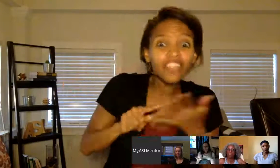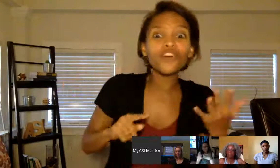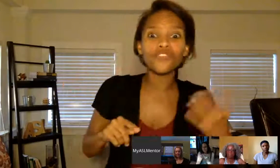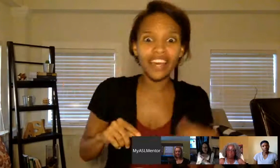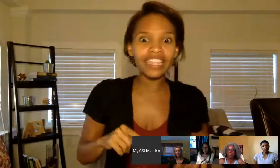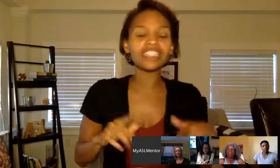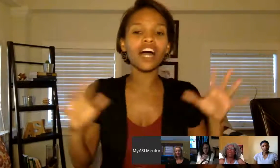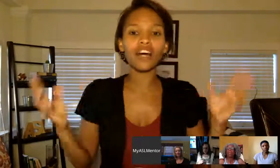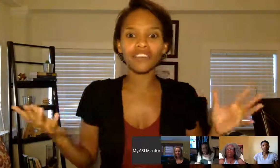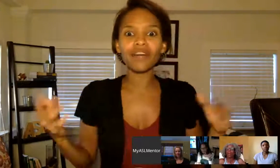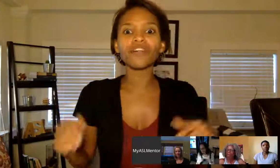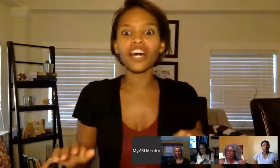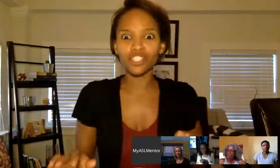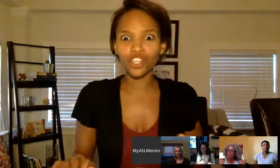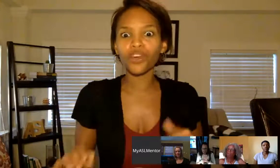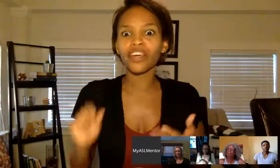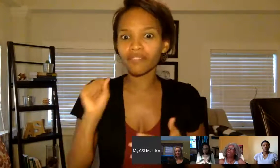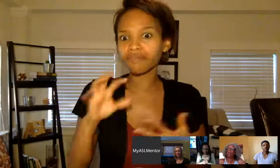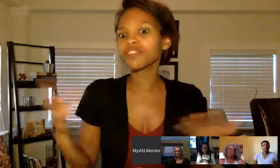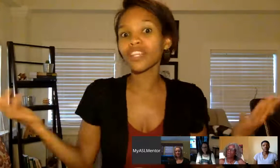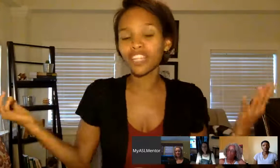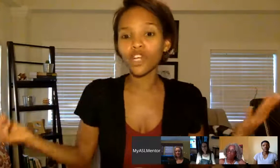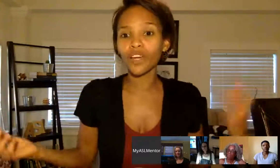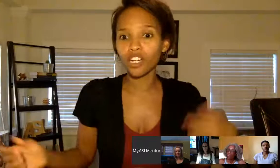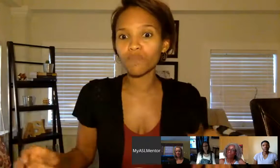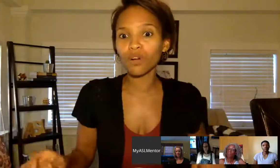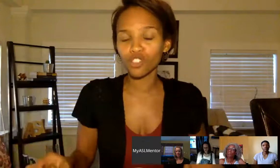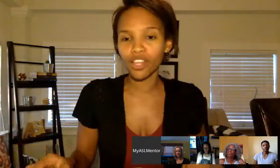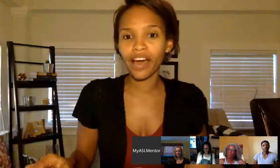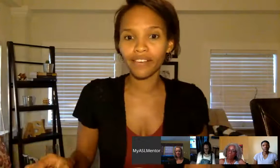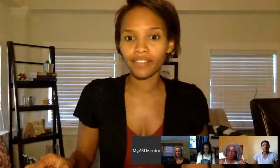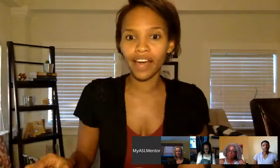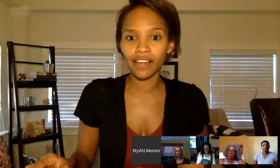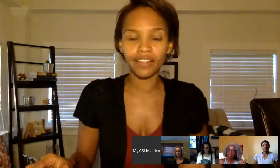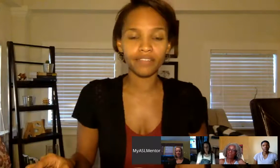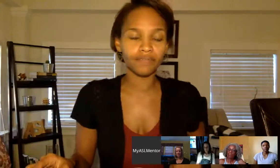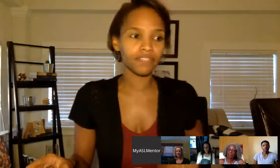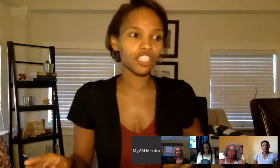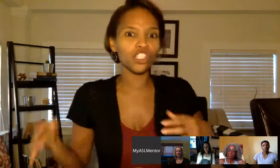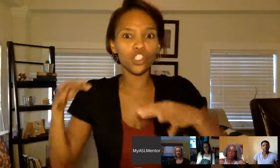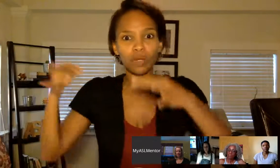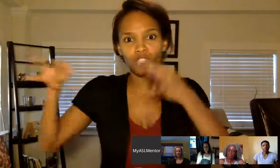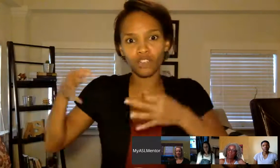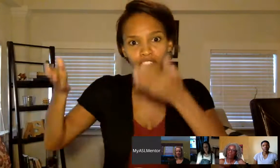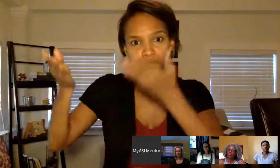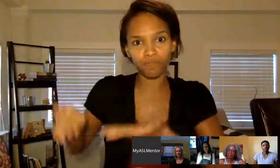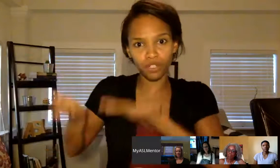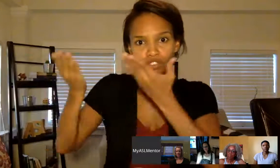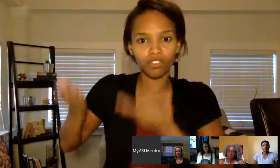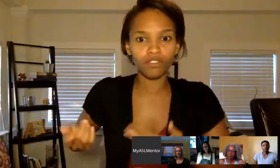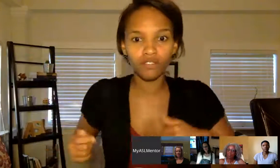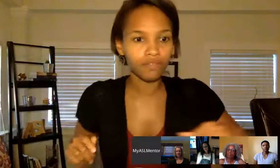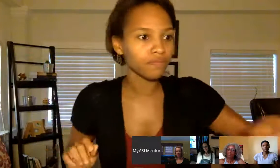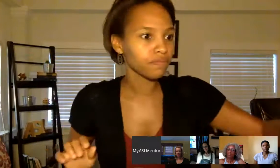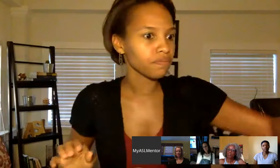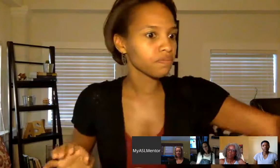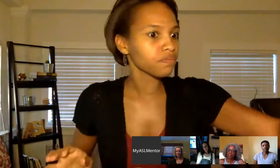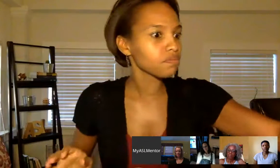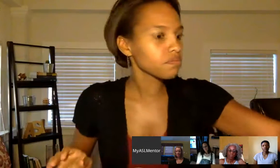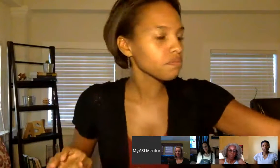then it's not. Then we're not skewing it. So that's another way to approach that the description of this person.